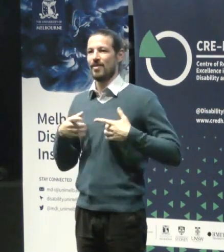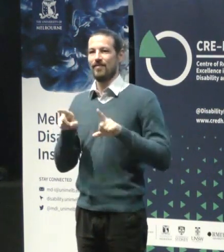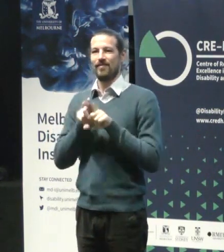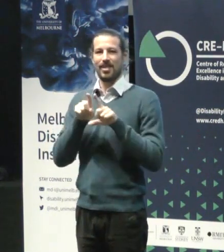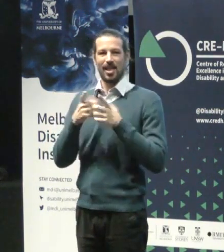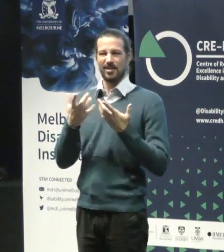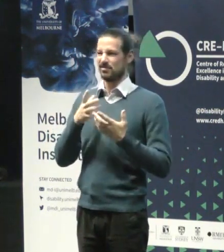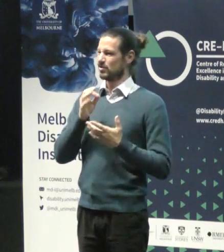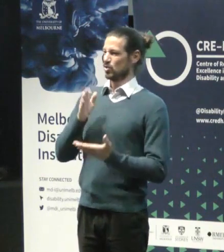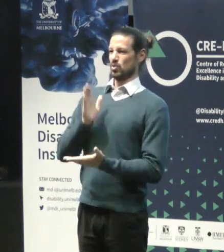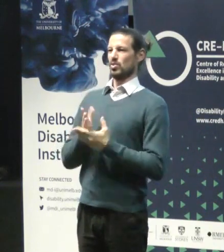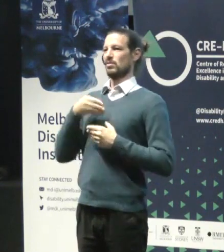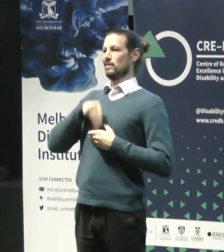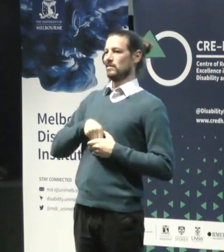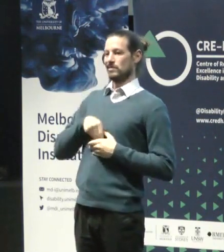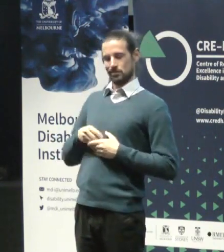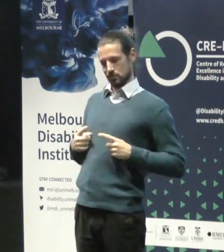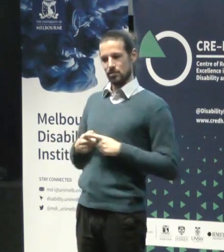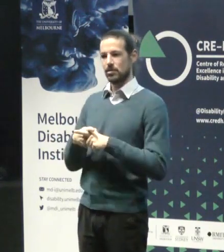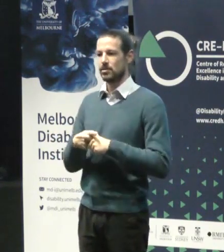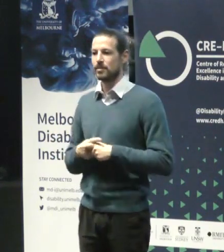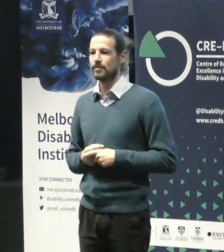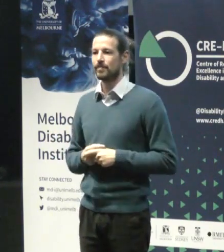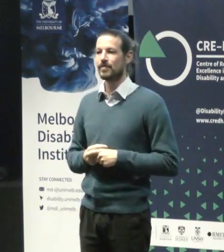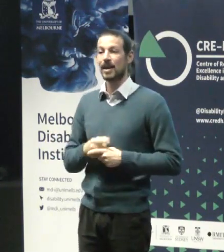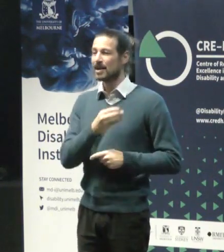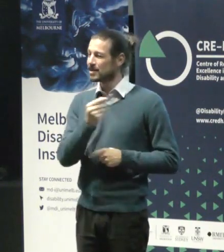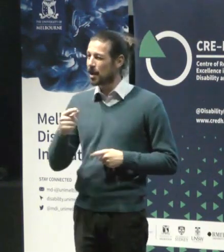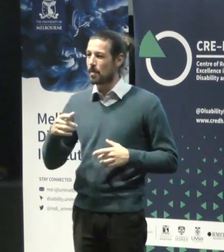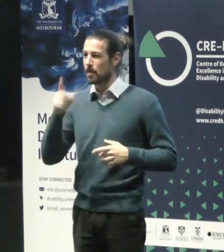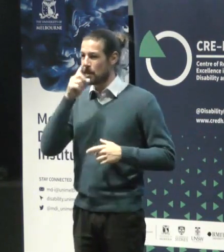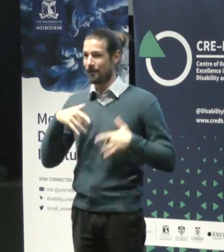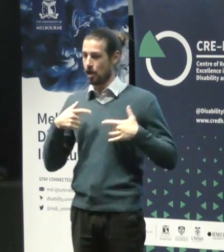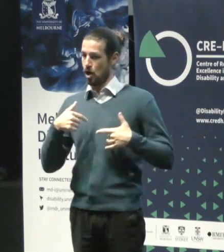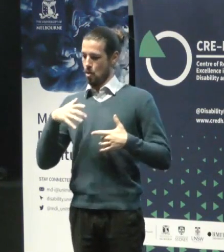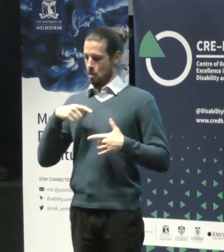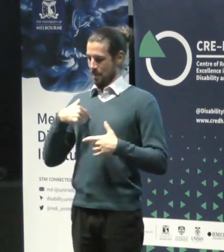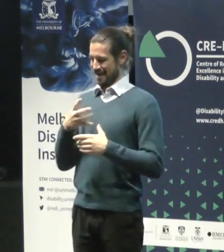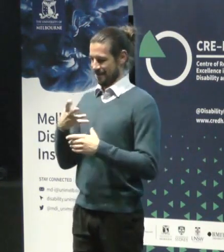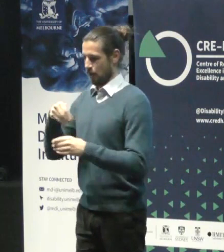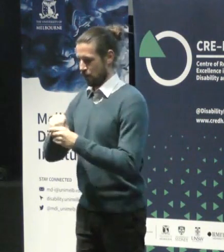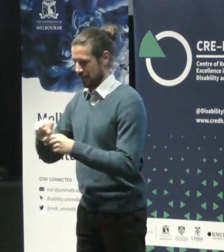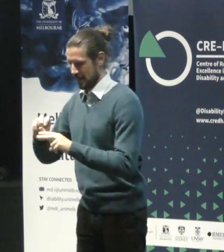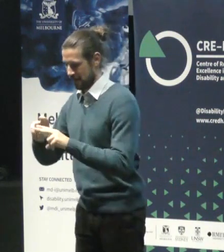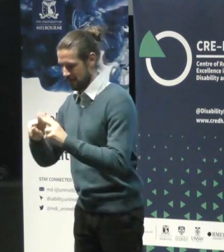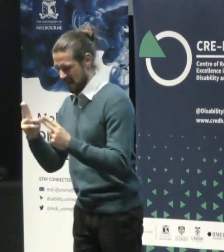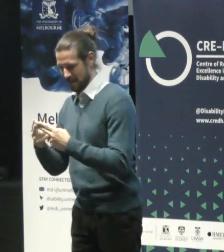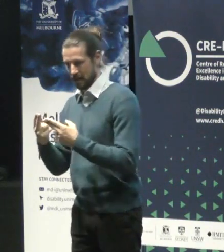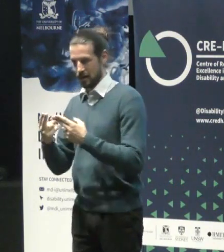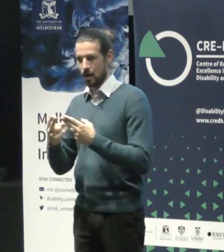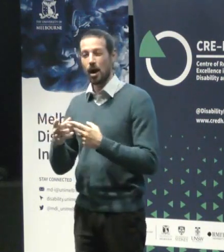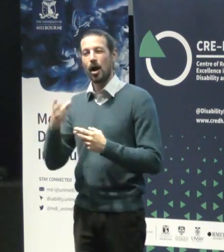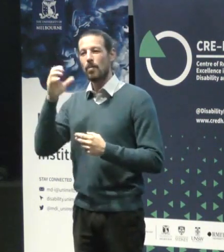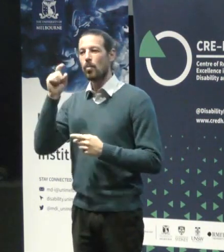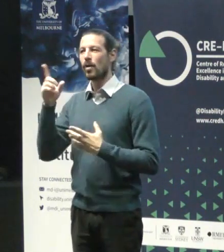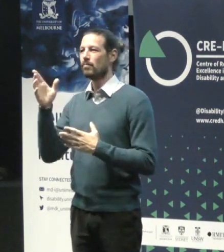careful. People who said, you know, they want me as part of their family. There was a guy who was a migrant worker who went to